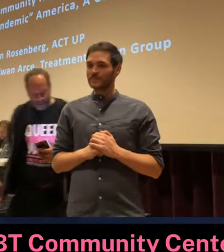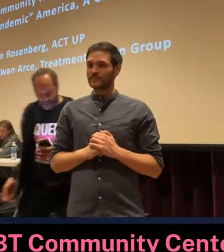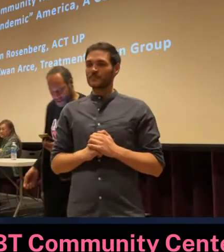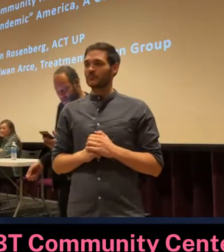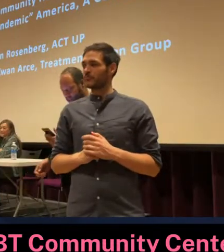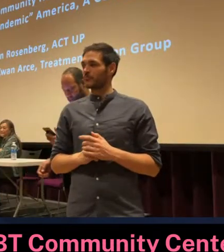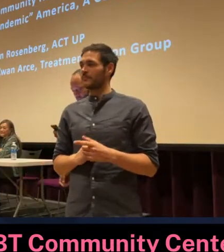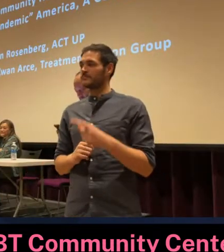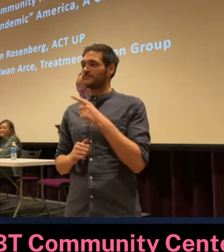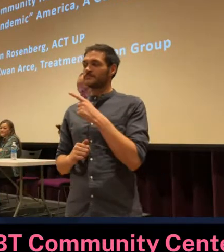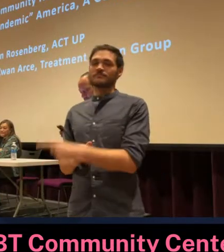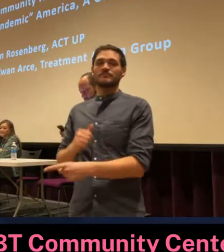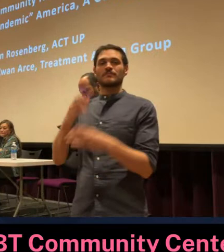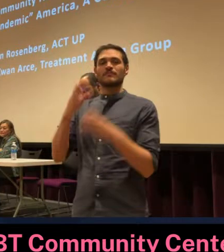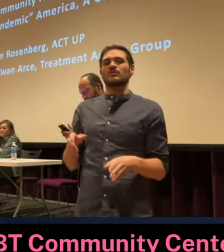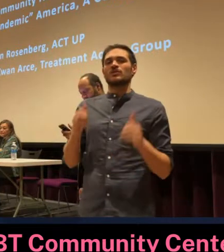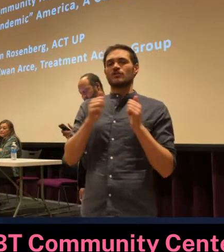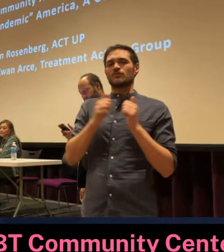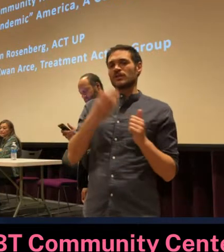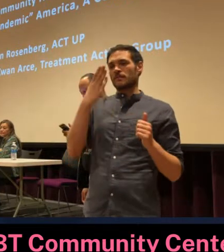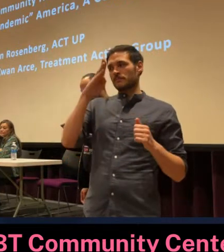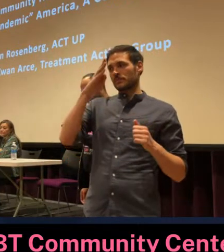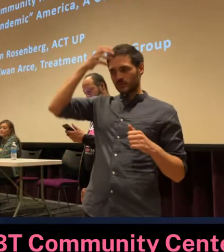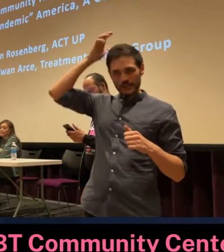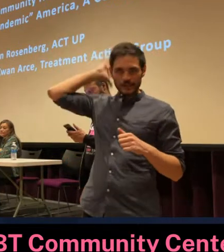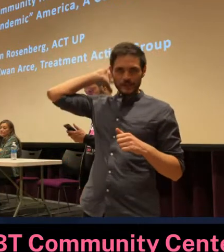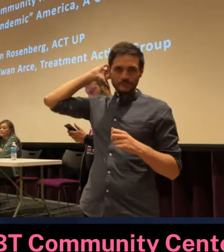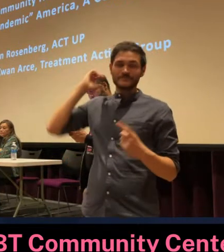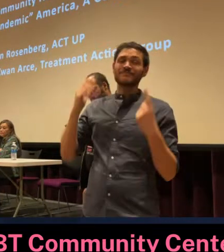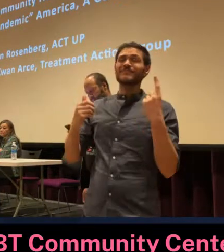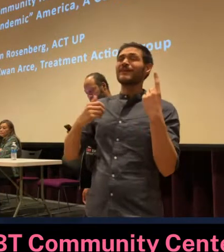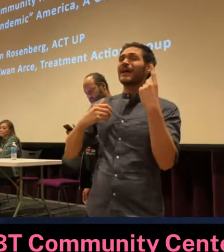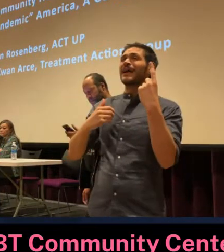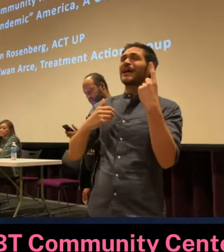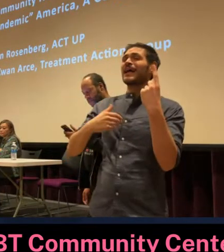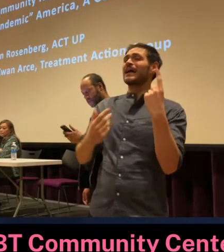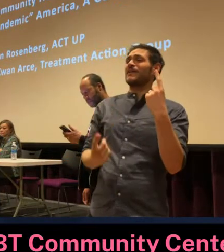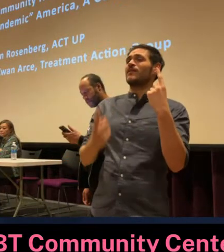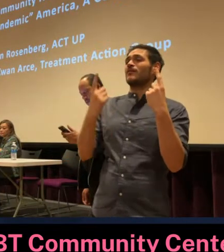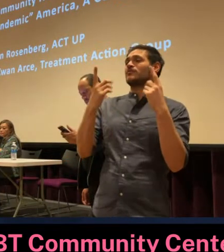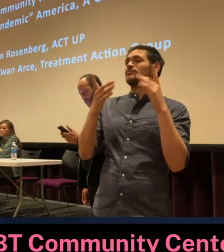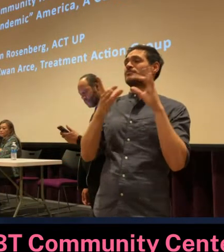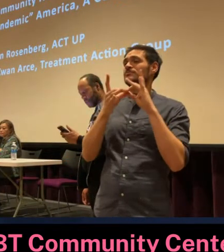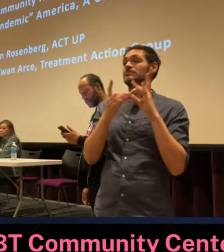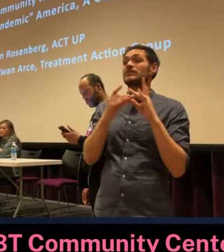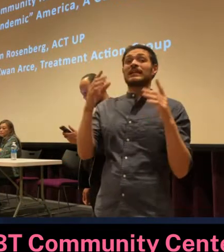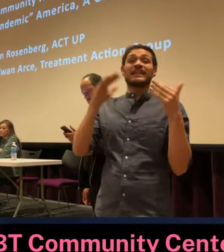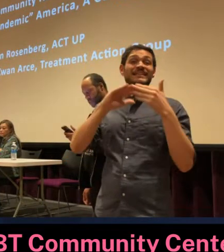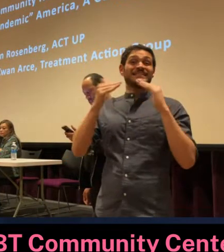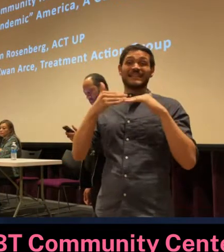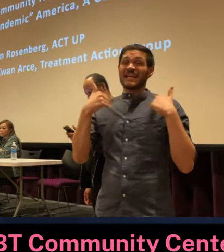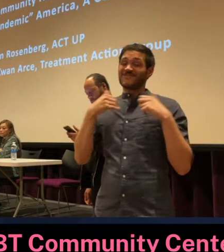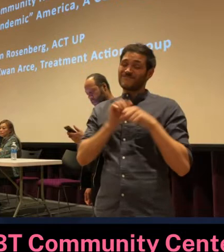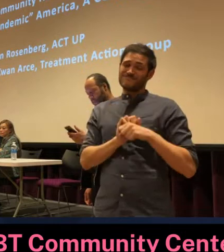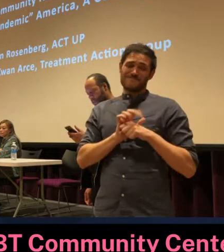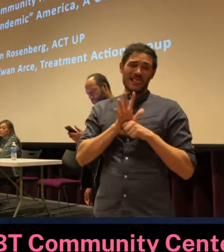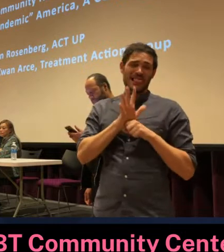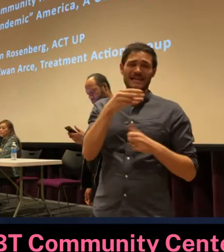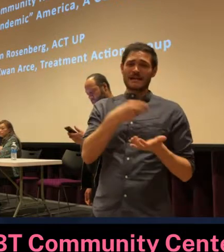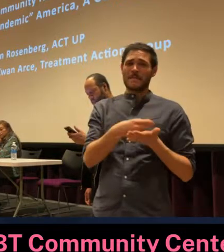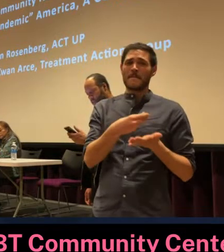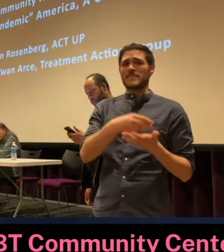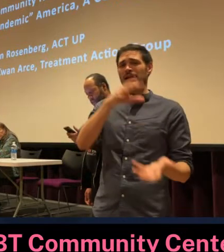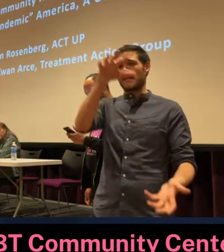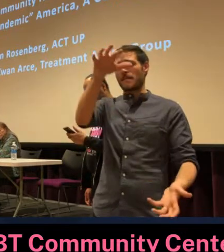I had two, I hope quick ones. One is the city has plenty of money. I think we all know that. We probably all in this room know